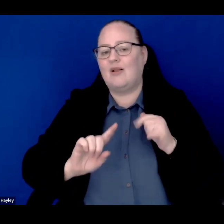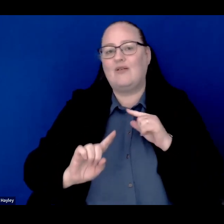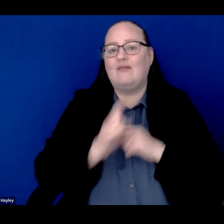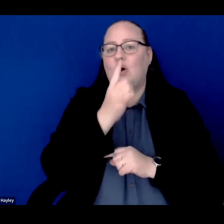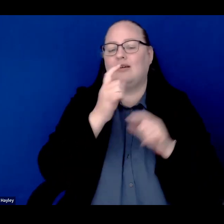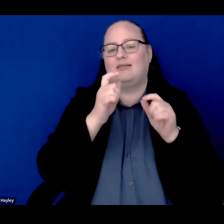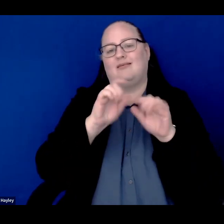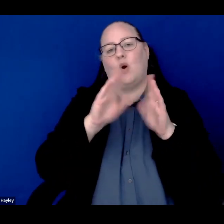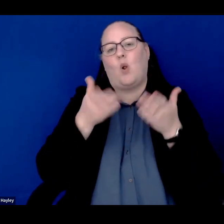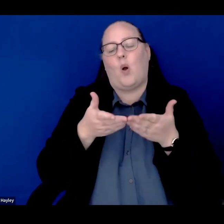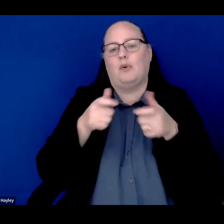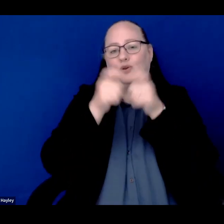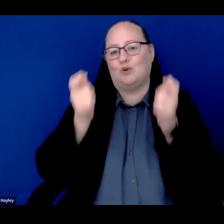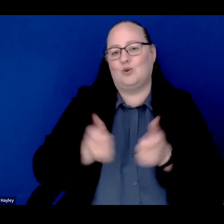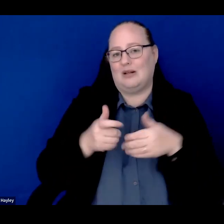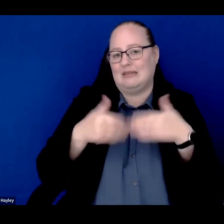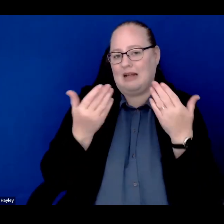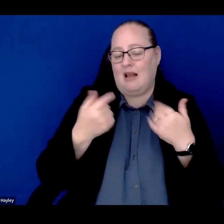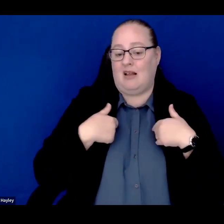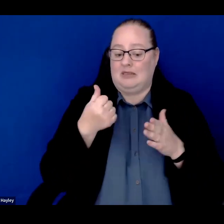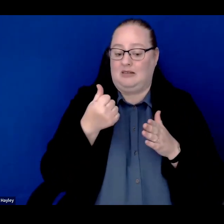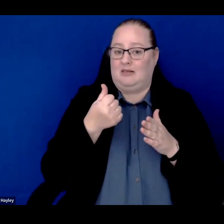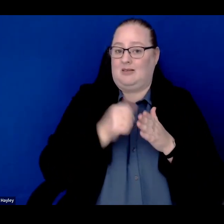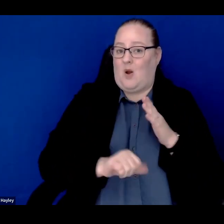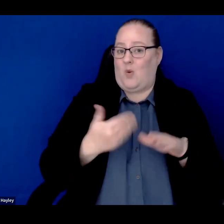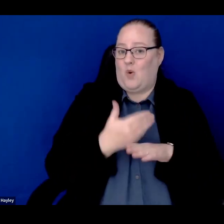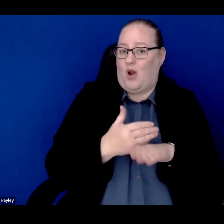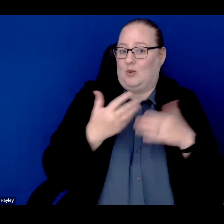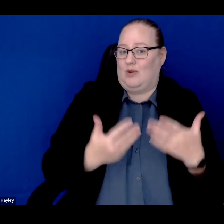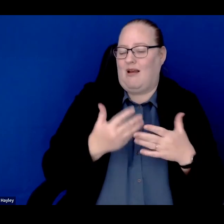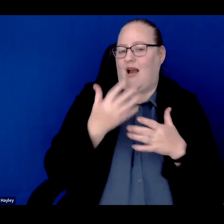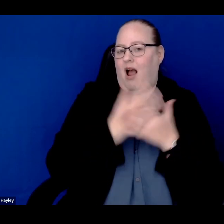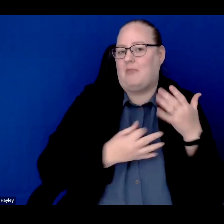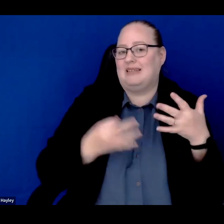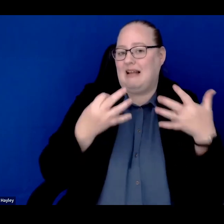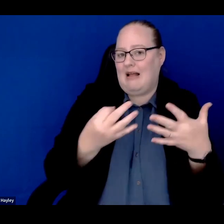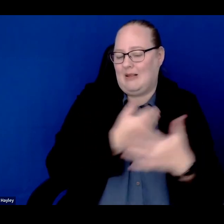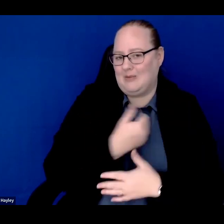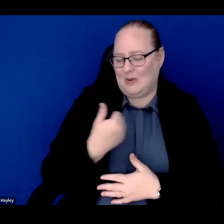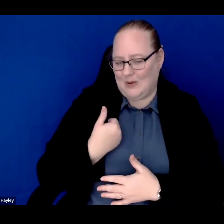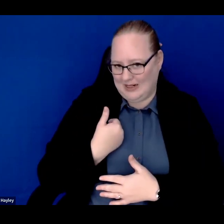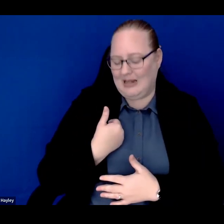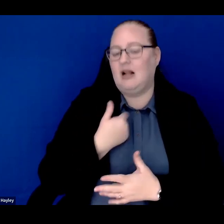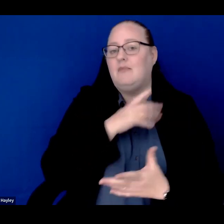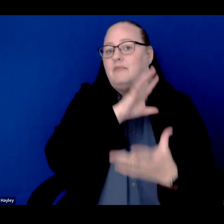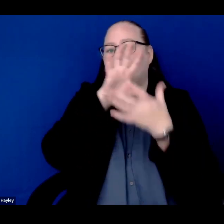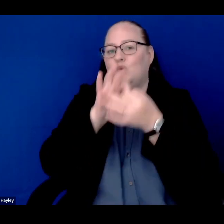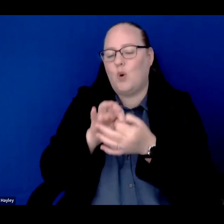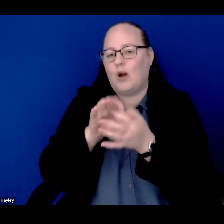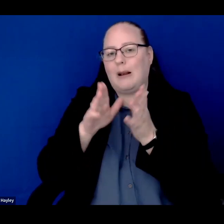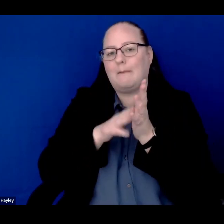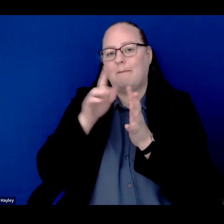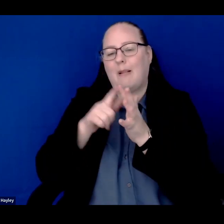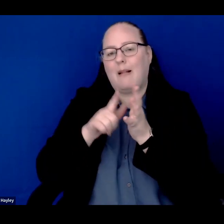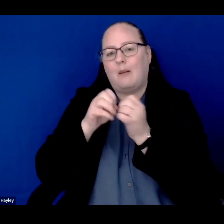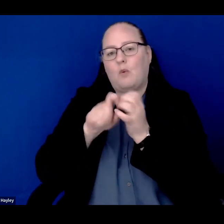day began at 8:30 in the morning, dialing into Melbourne, and here we are 12 hours later for me, and still